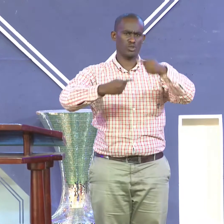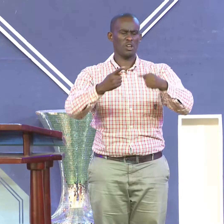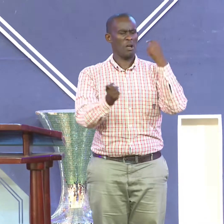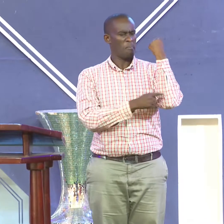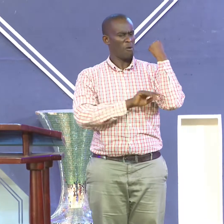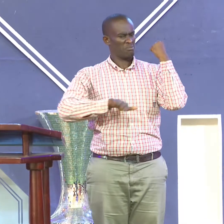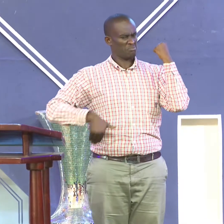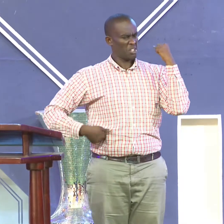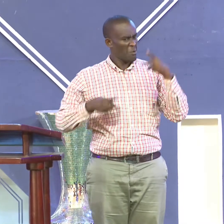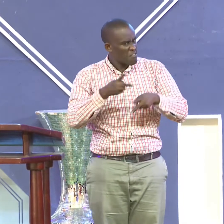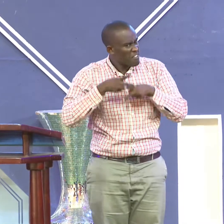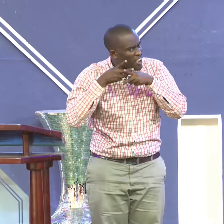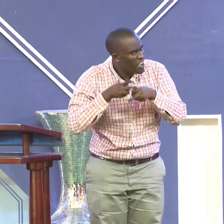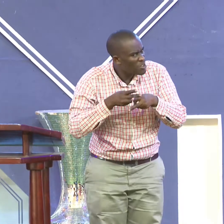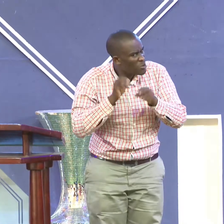doesn't mind